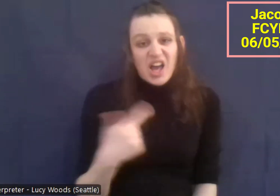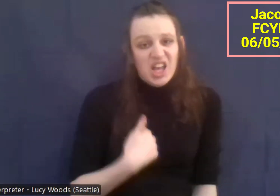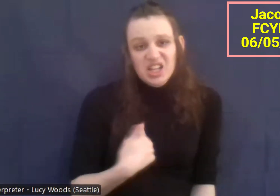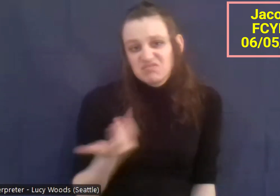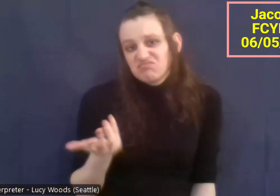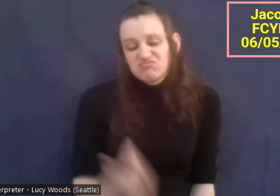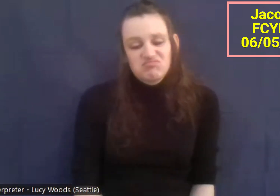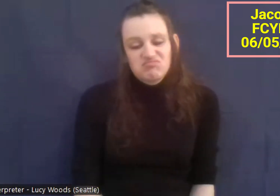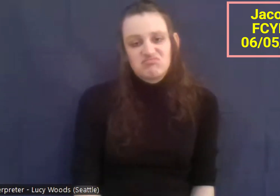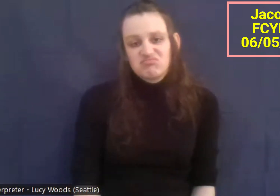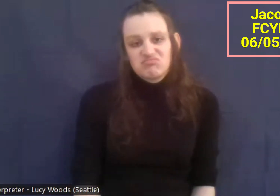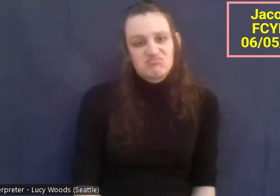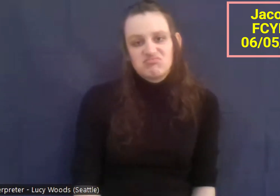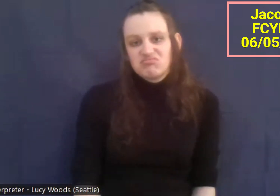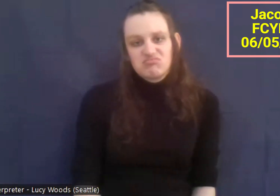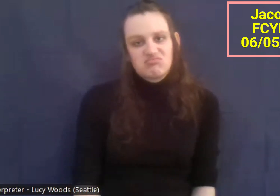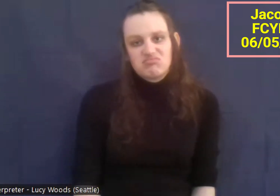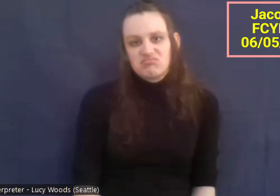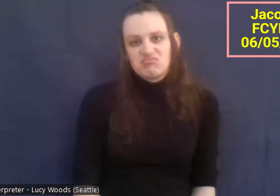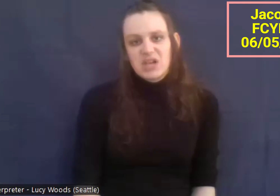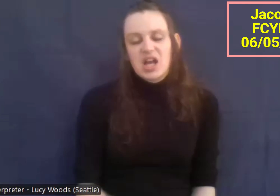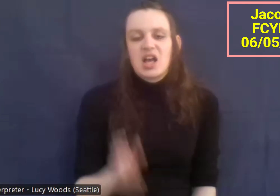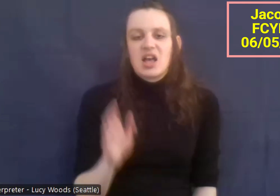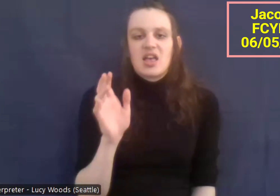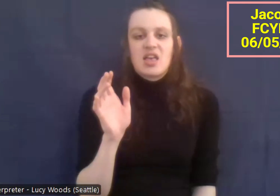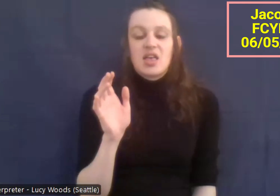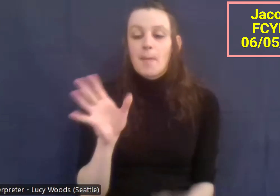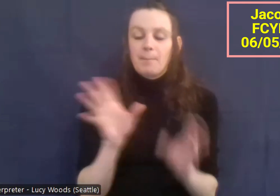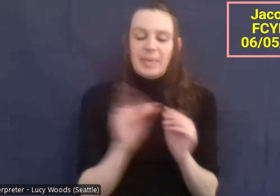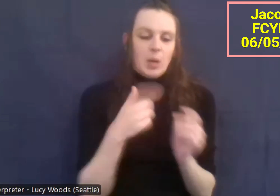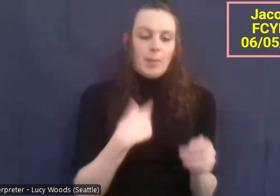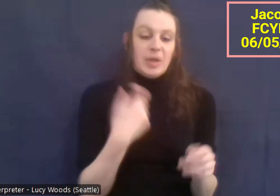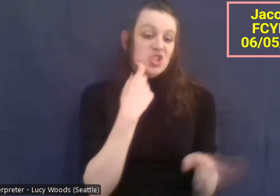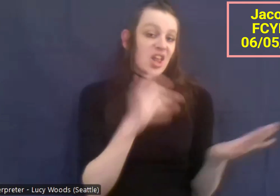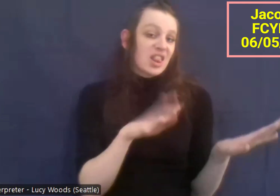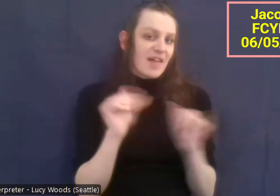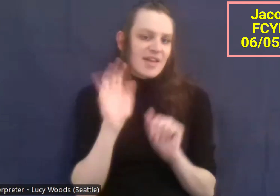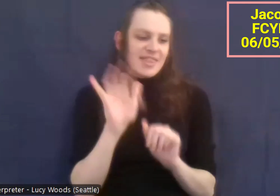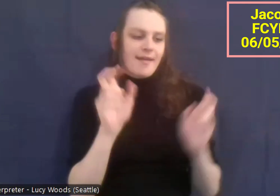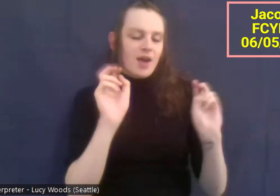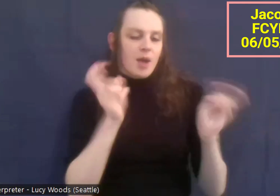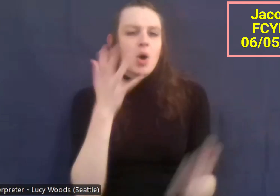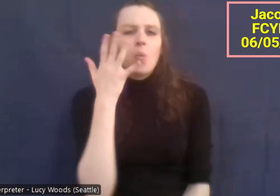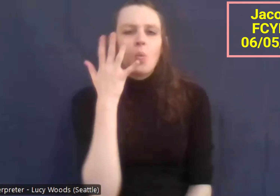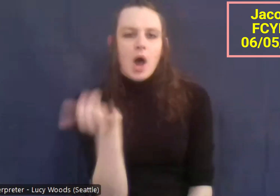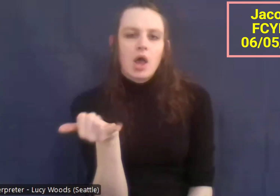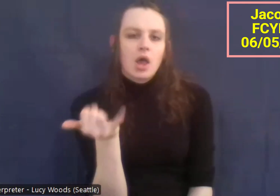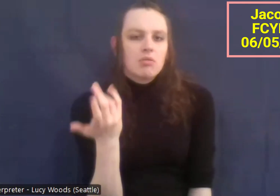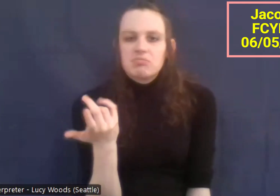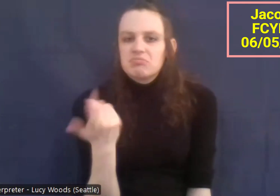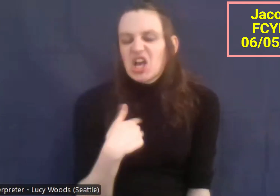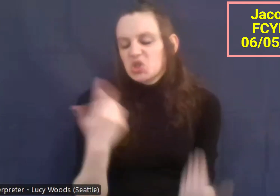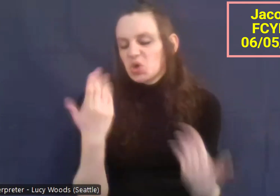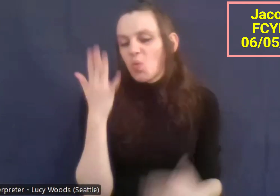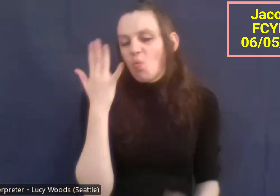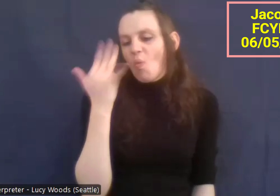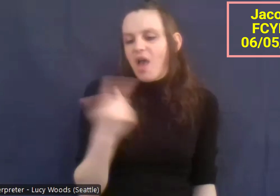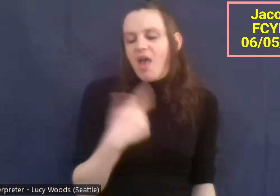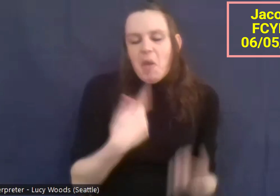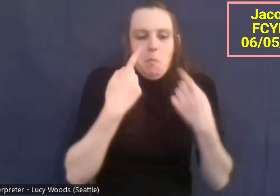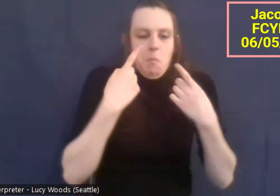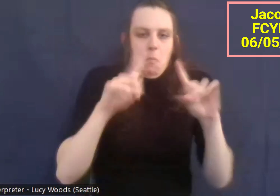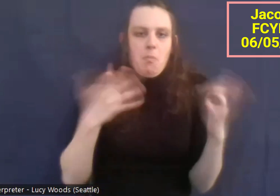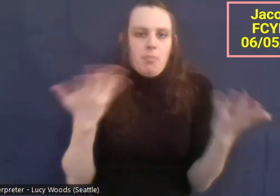just left, that was basically the topic was why. I don't know why I made it and why